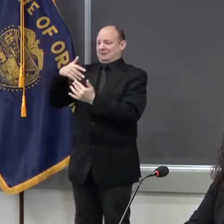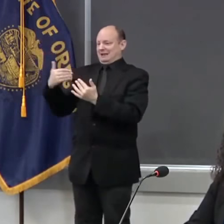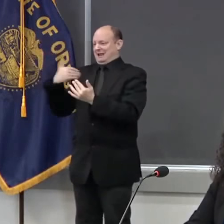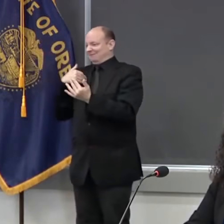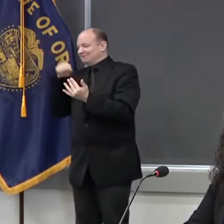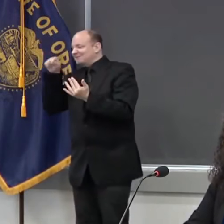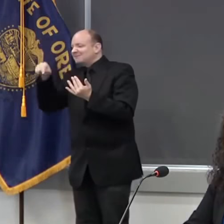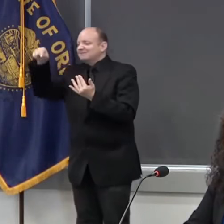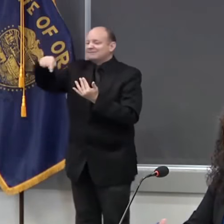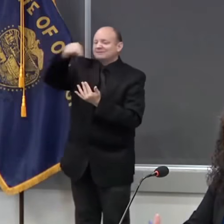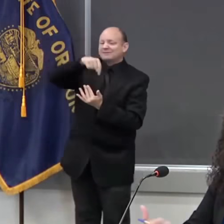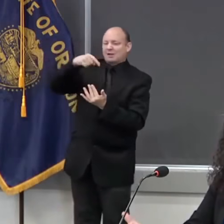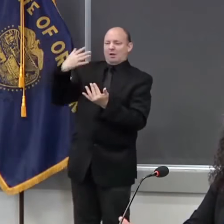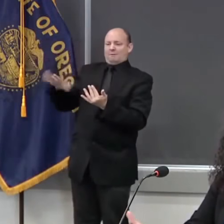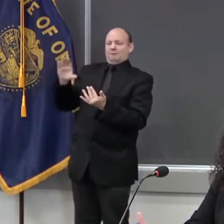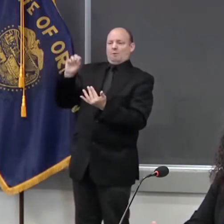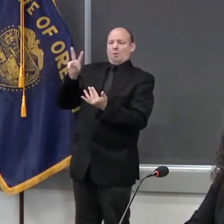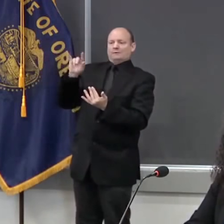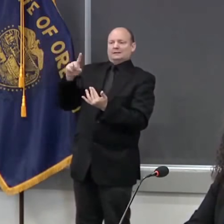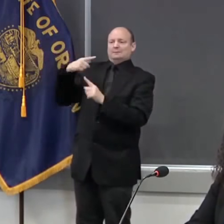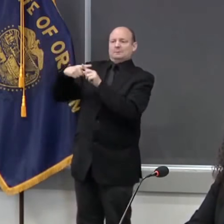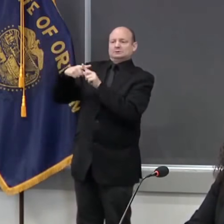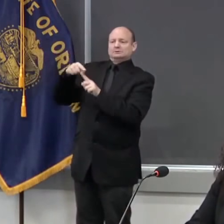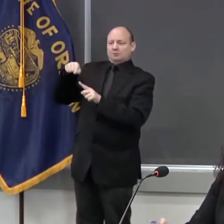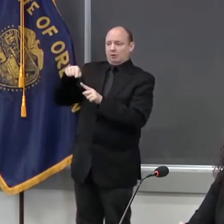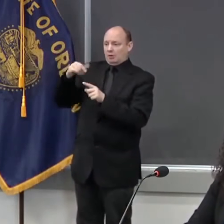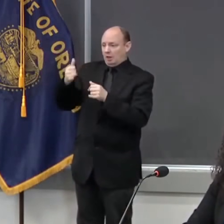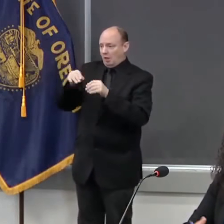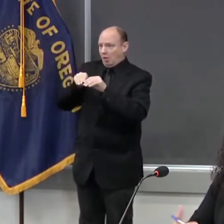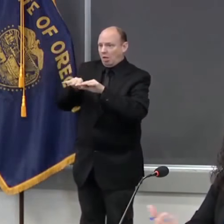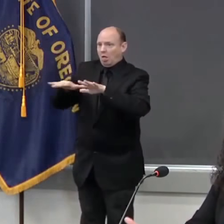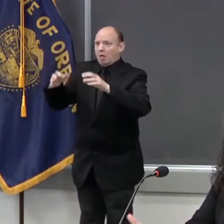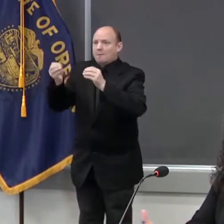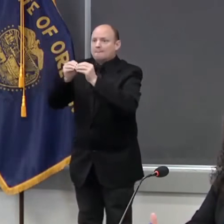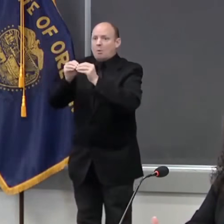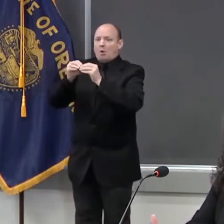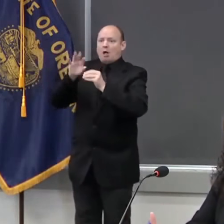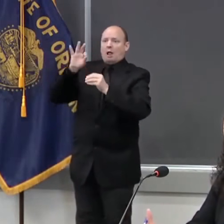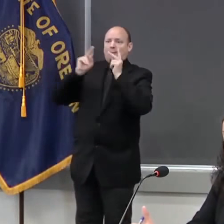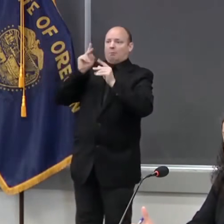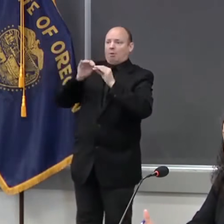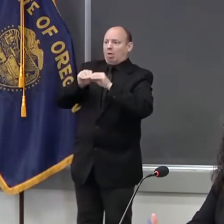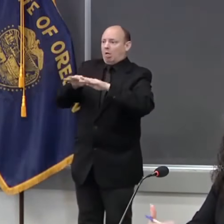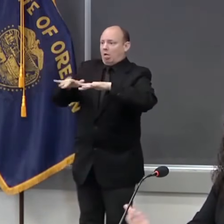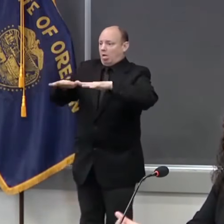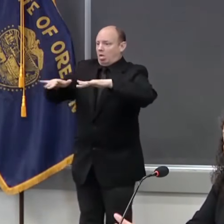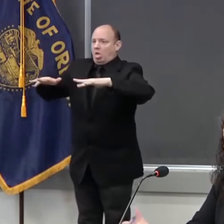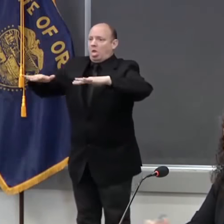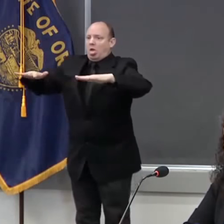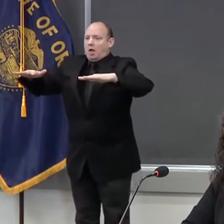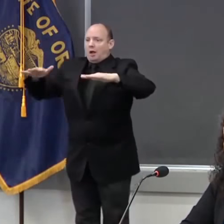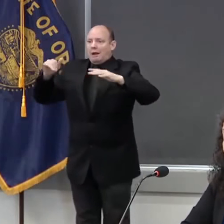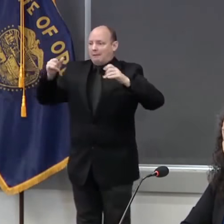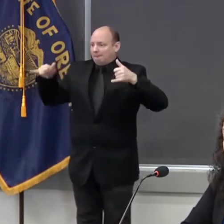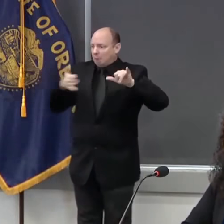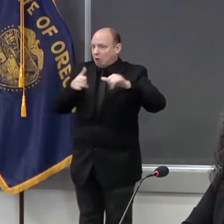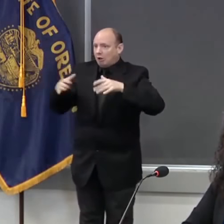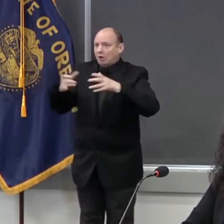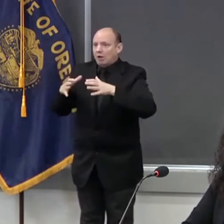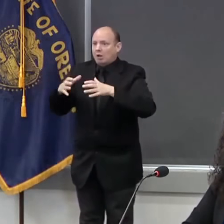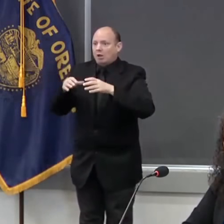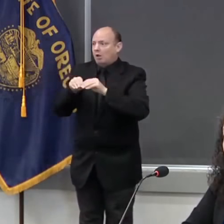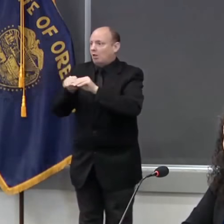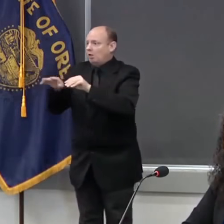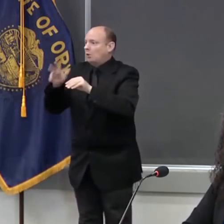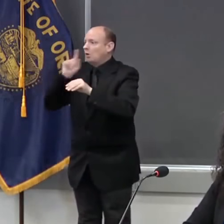9 additional cases came from that. From there, after people went to the party, the virus then spread and